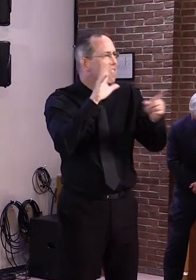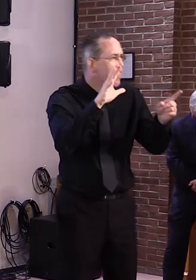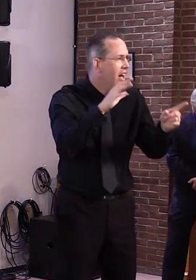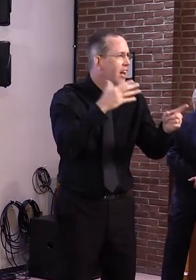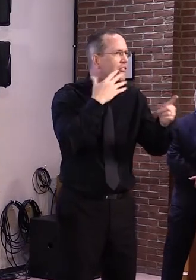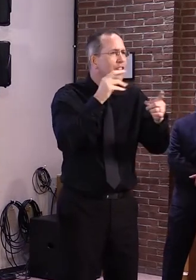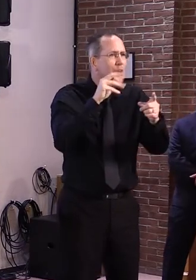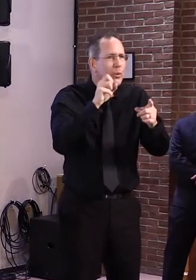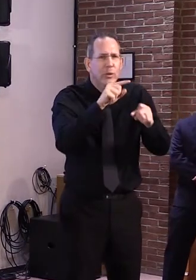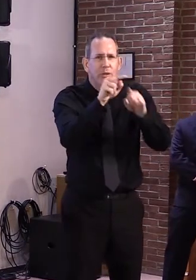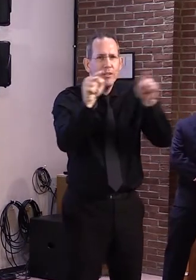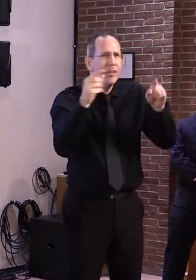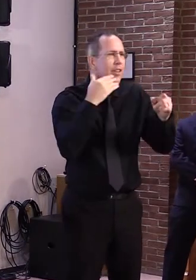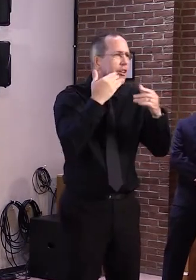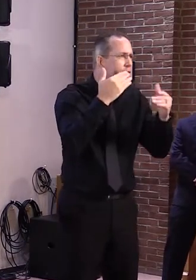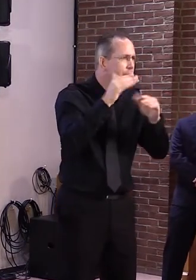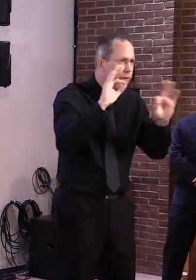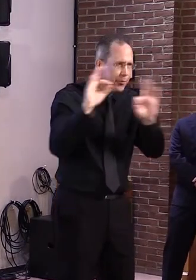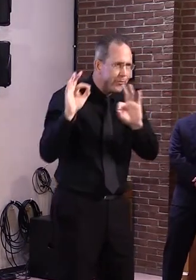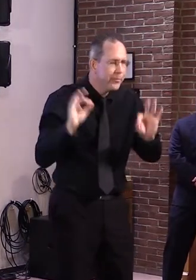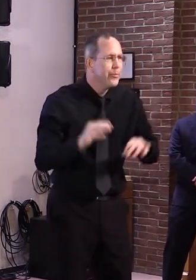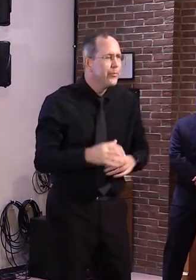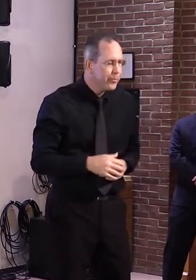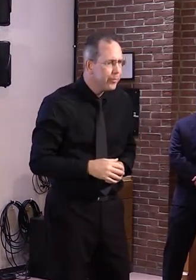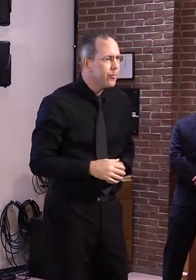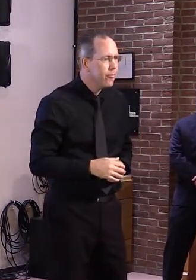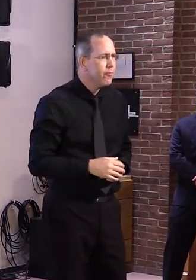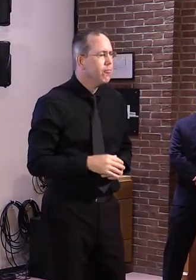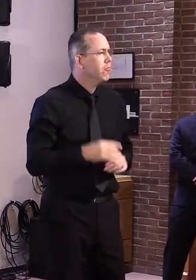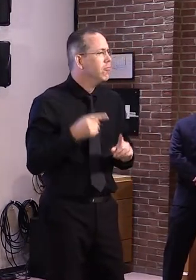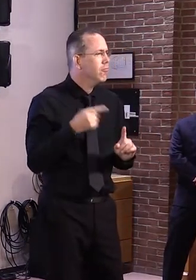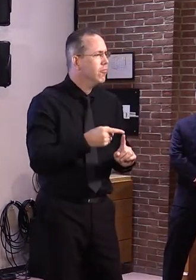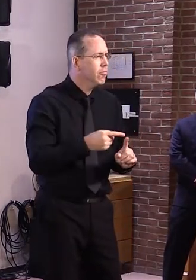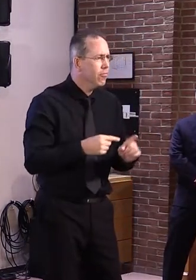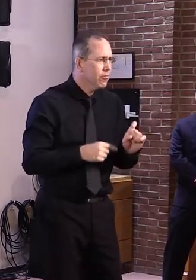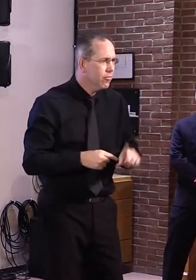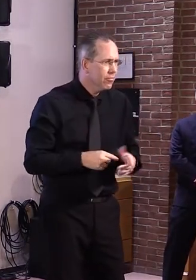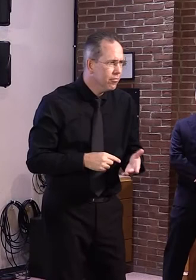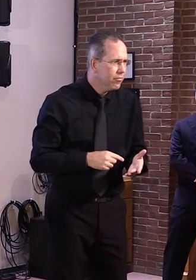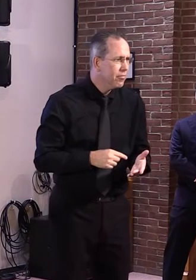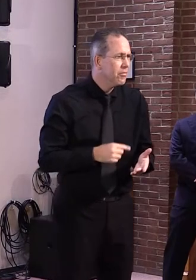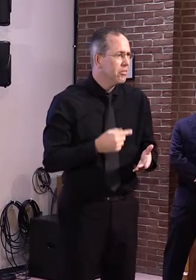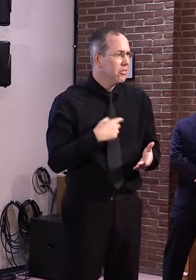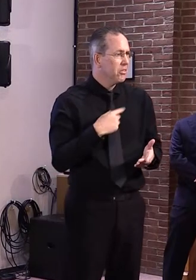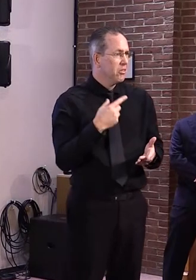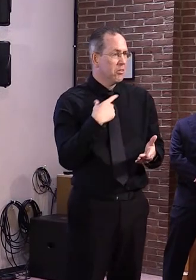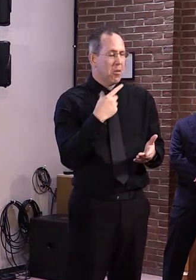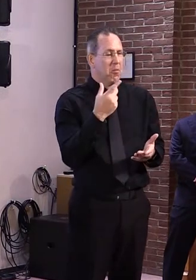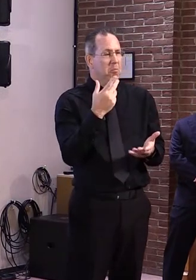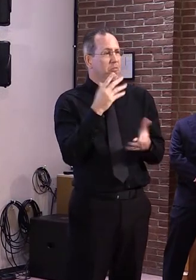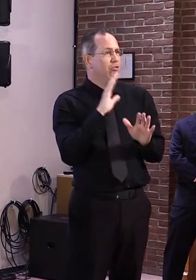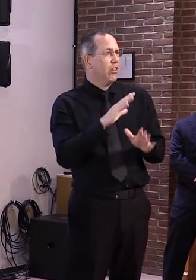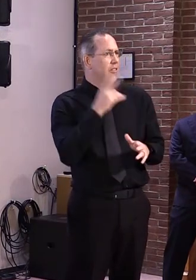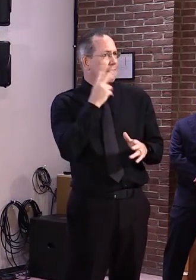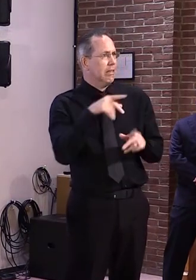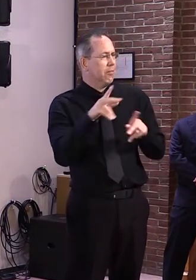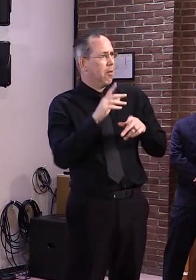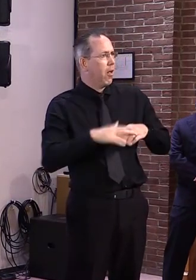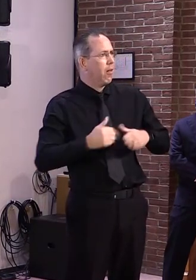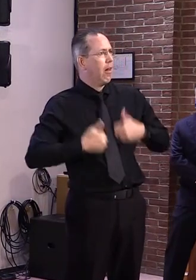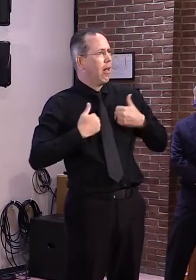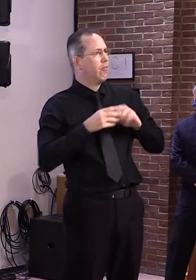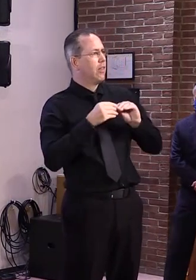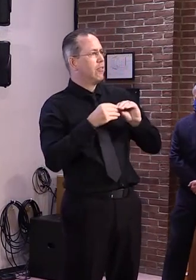Yeah, but I don't see them being broadcast. Anyways. I believe they are, but maybe you don't get that channel up in the Northeast